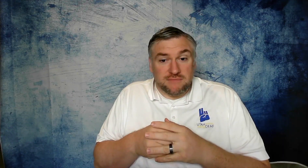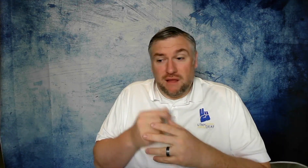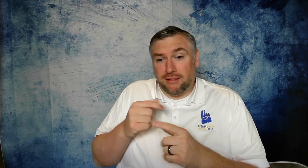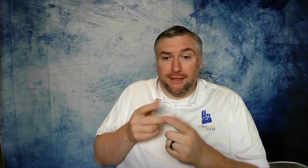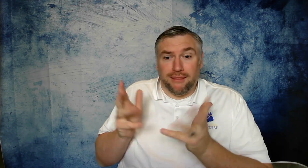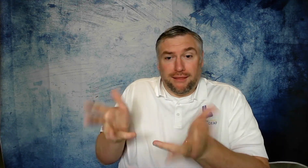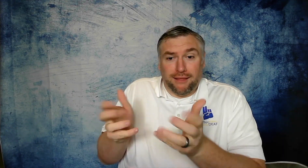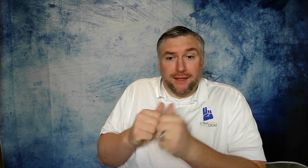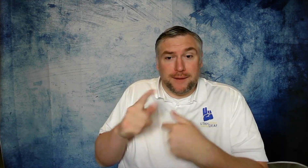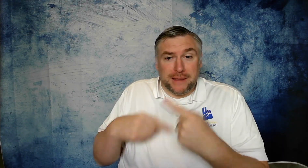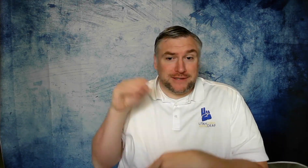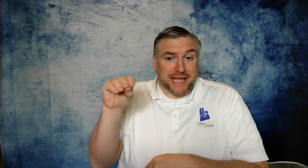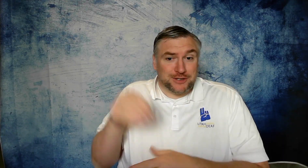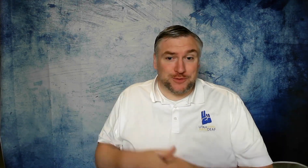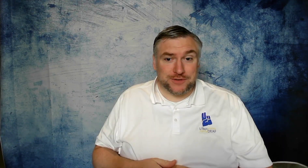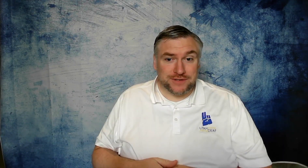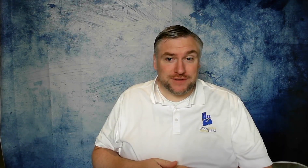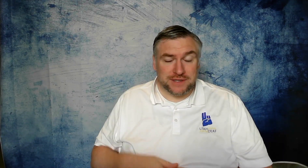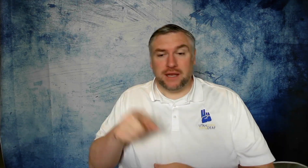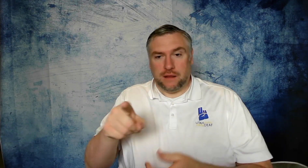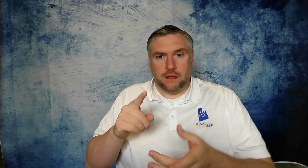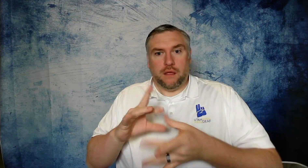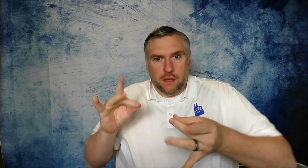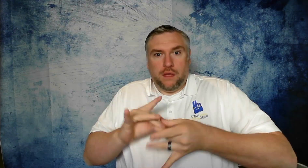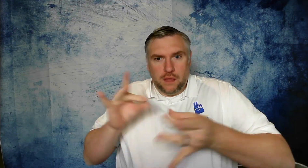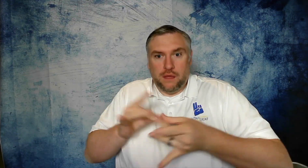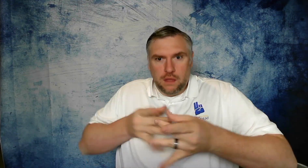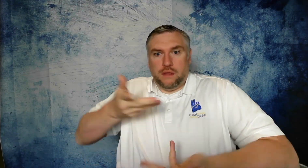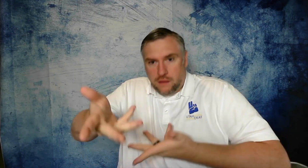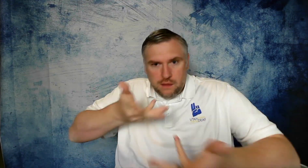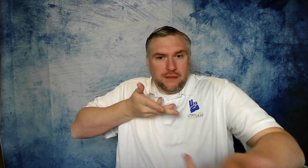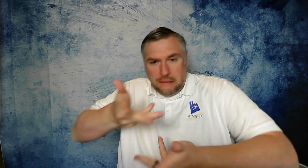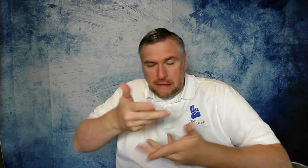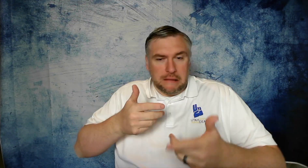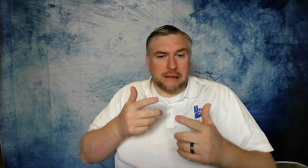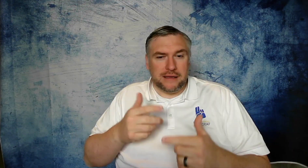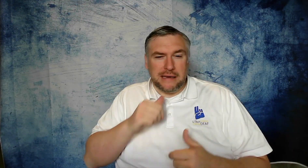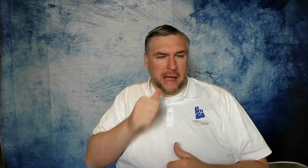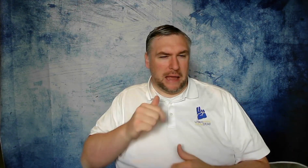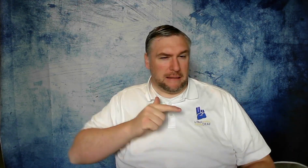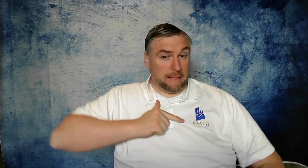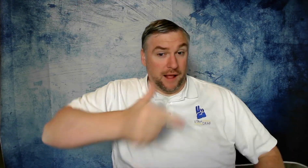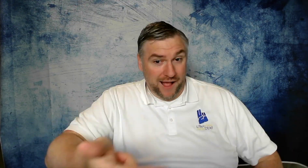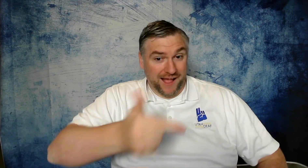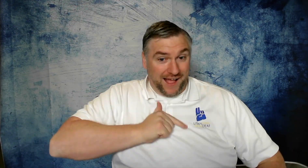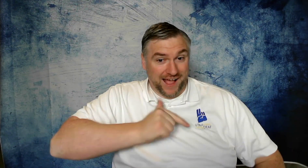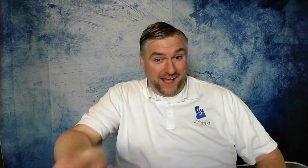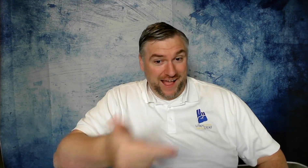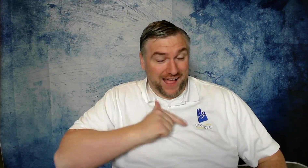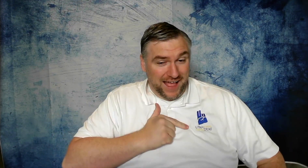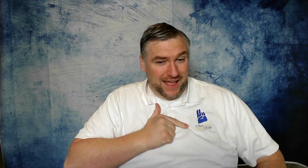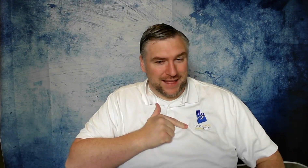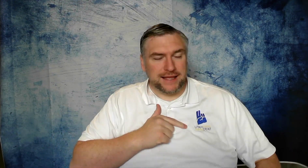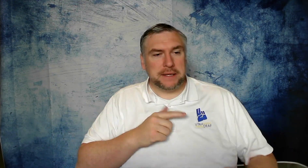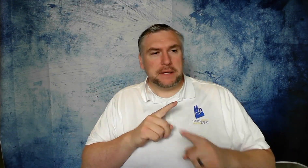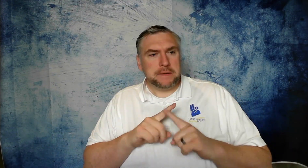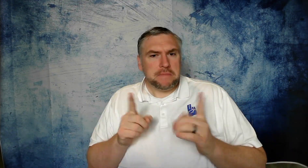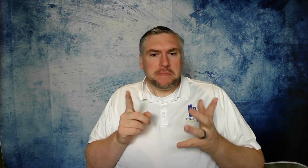sentence, I have to talk about dinosaurs. And then he's going to talk a lot more. Now, it doesn't mean that it's going to be a beautiful back and